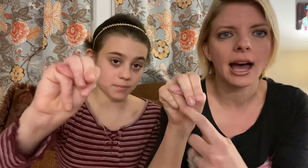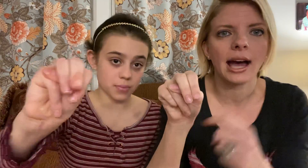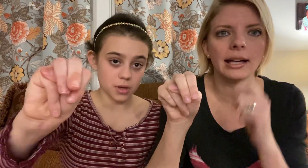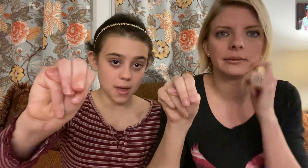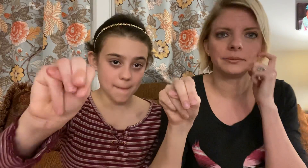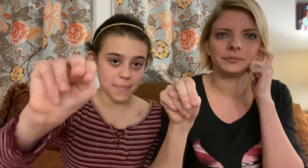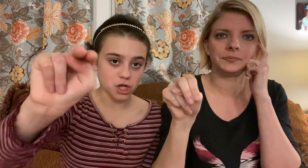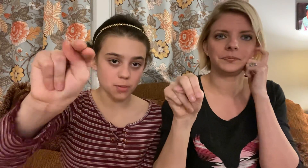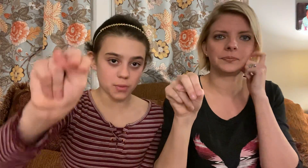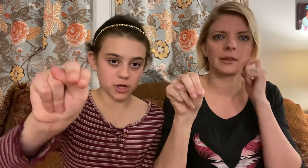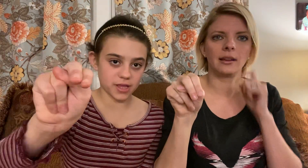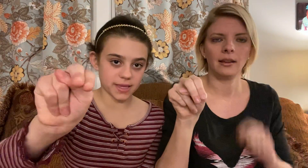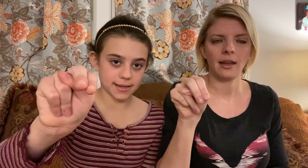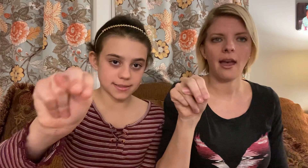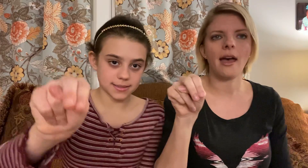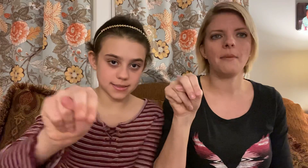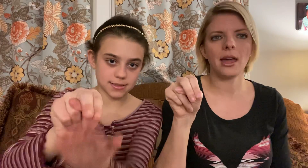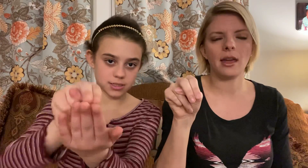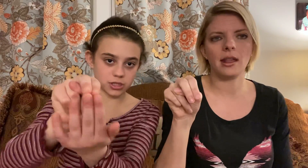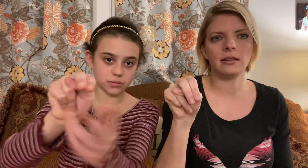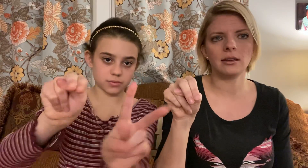that. M, N.